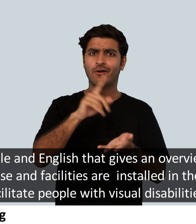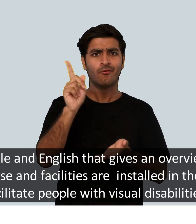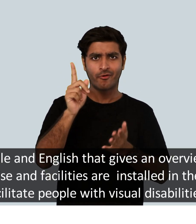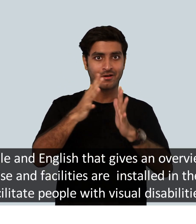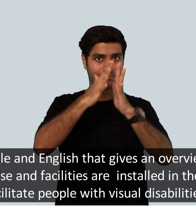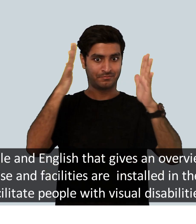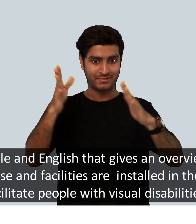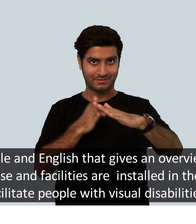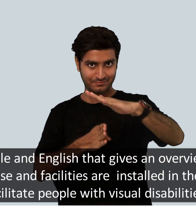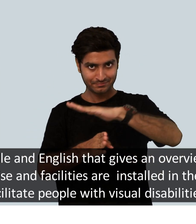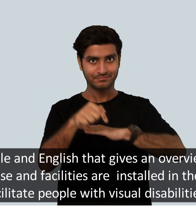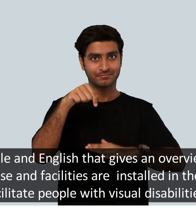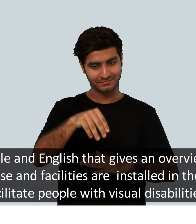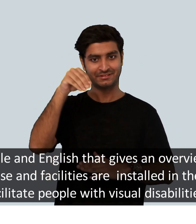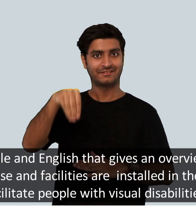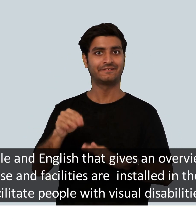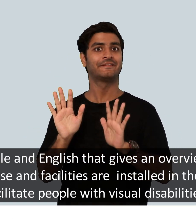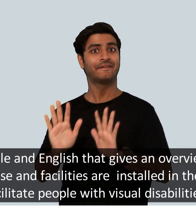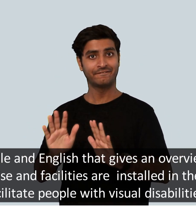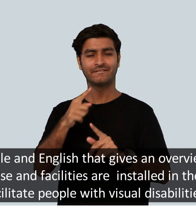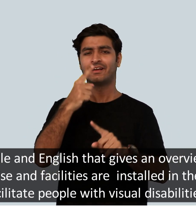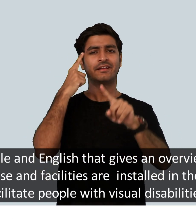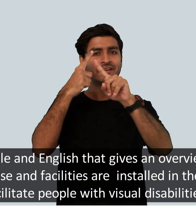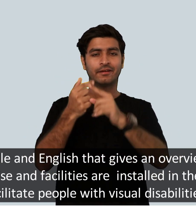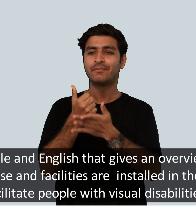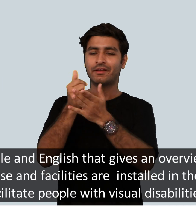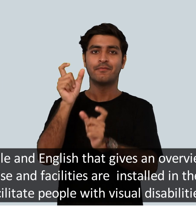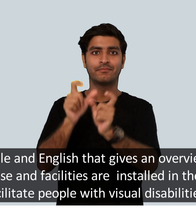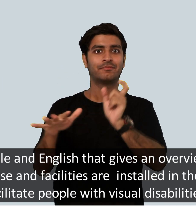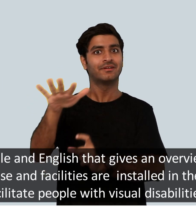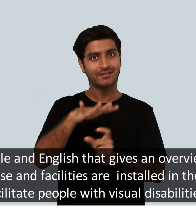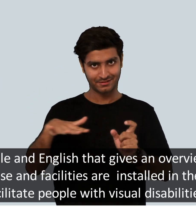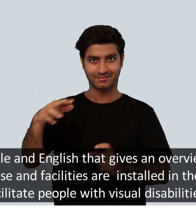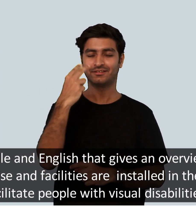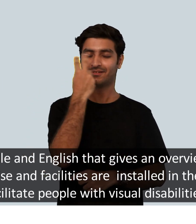to facilitate people with visual disabilities.